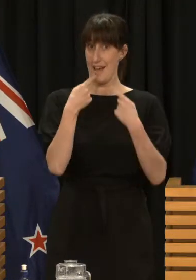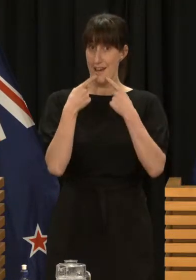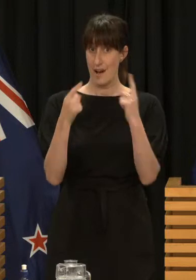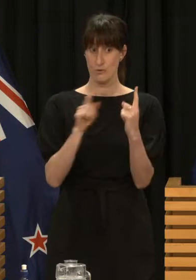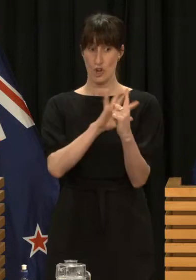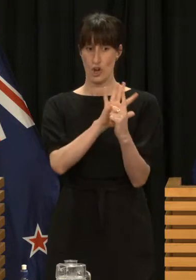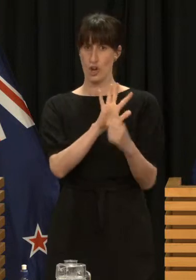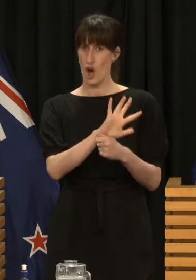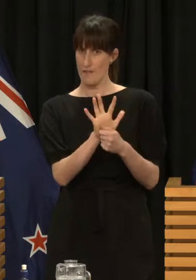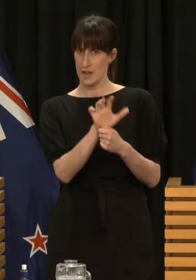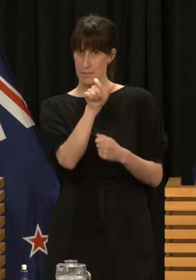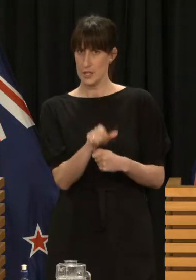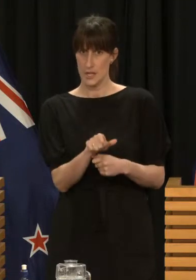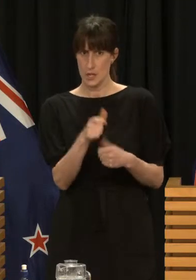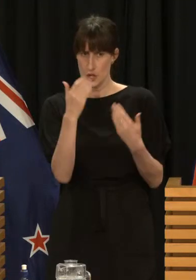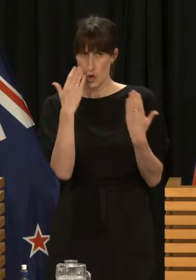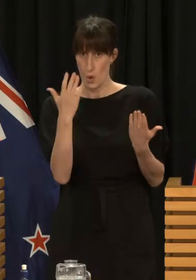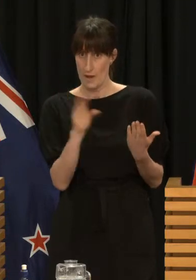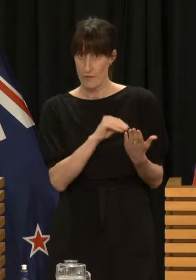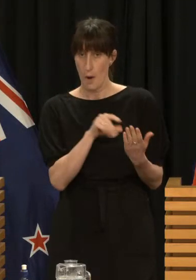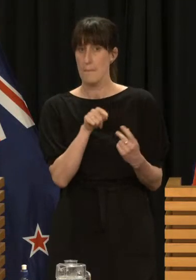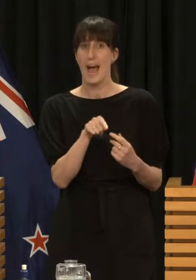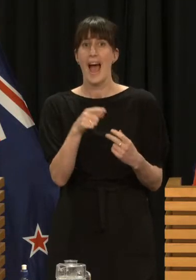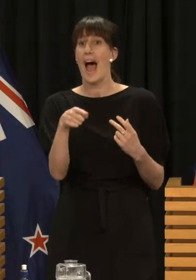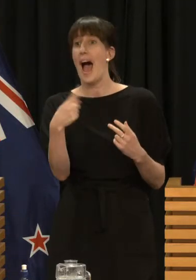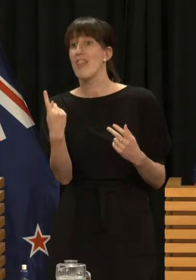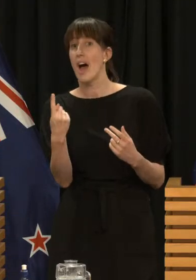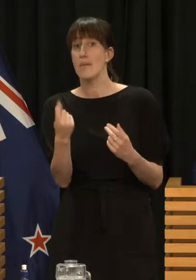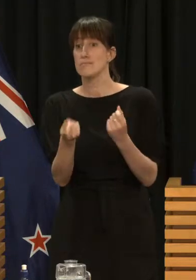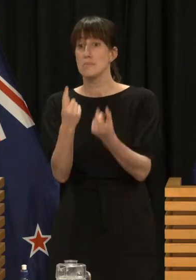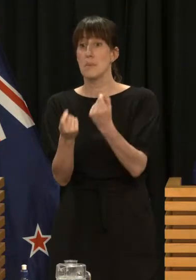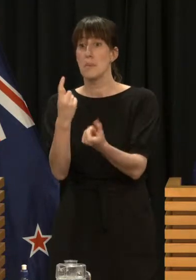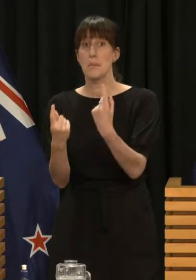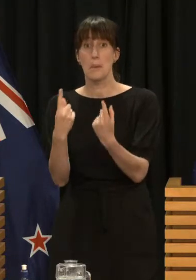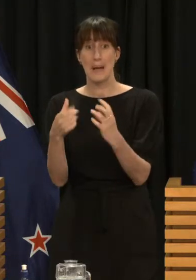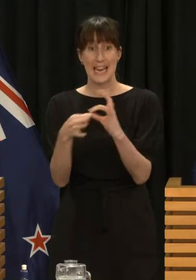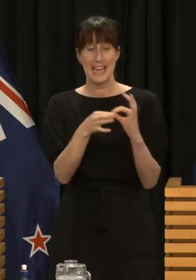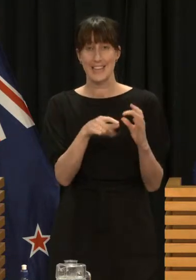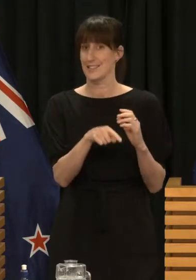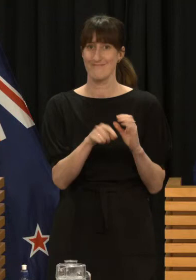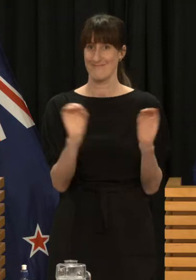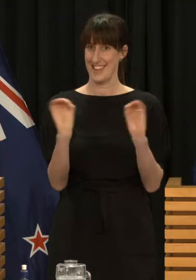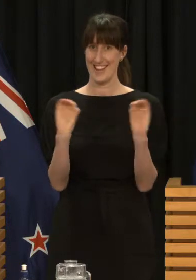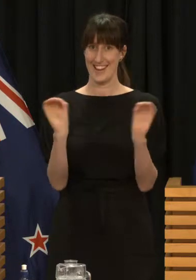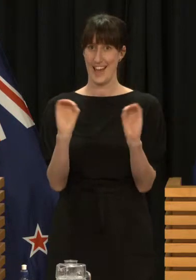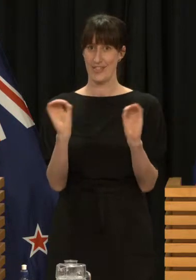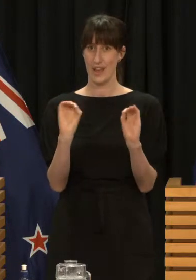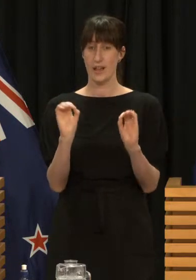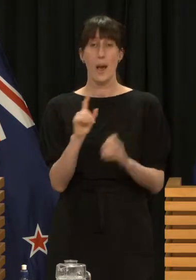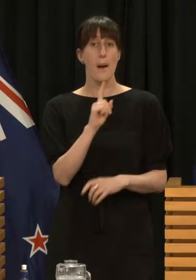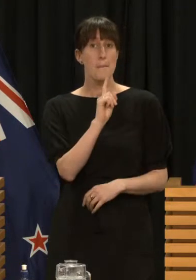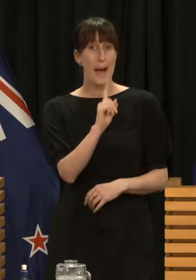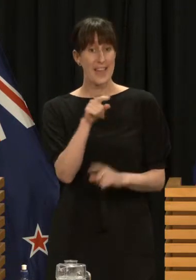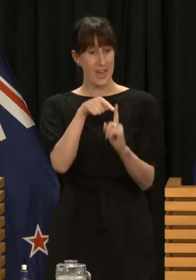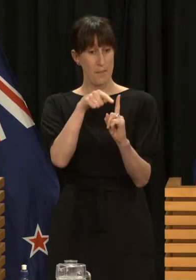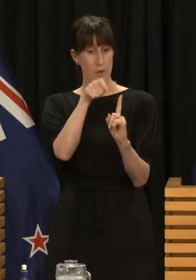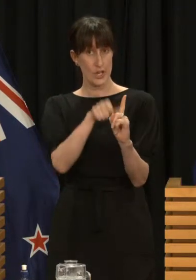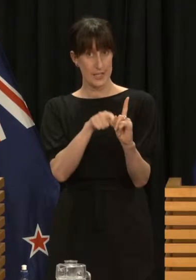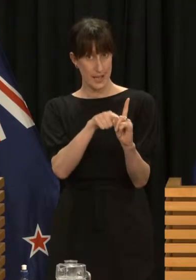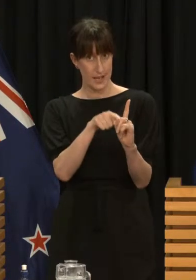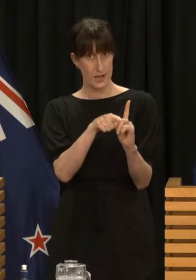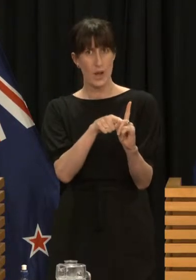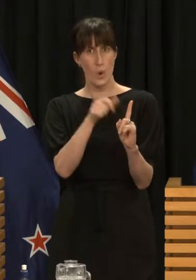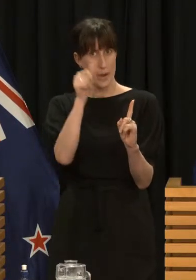yesterday. But more importantly, the new case has now been directly genomically linked to the recent case of a defence worker